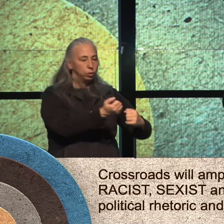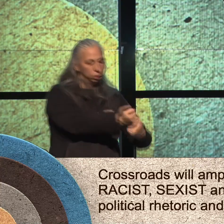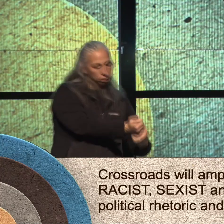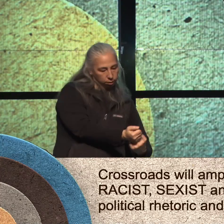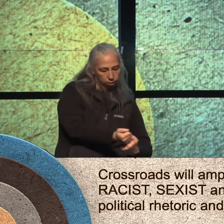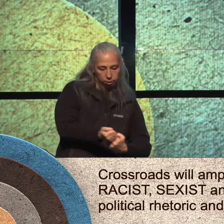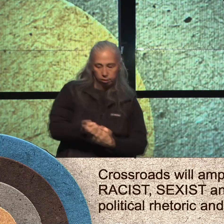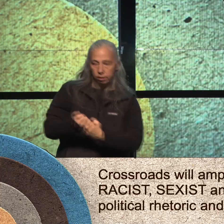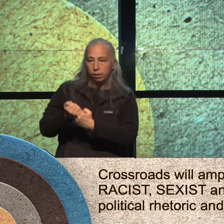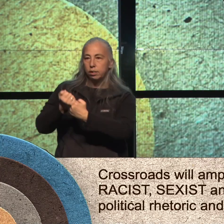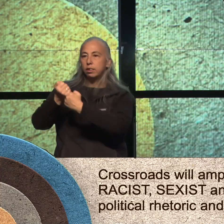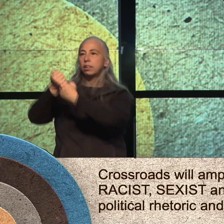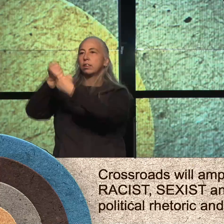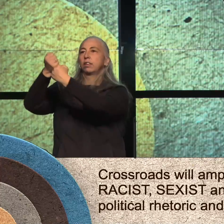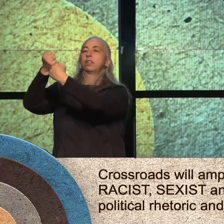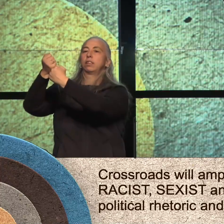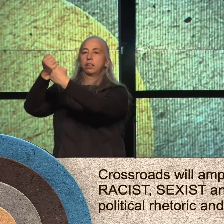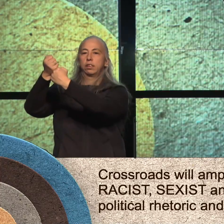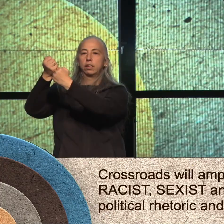we have to do that.